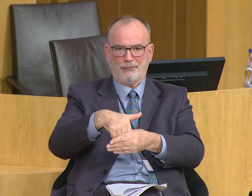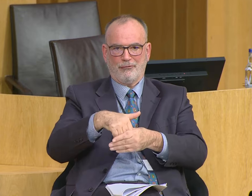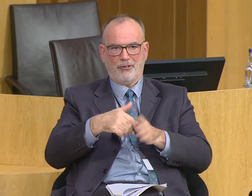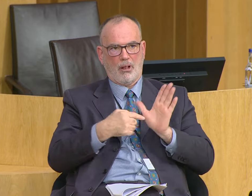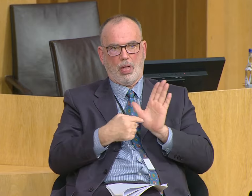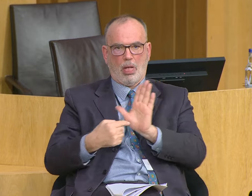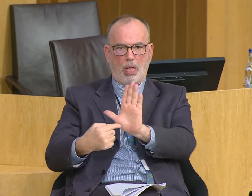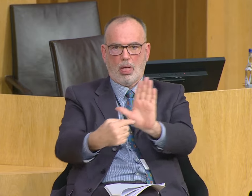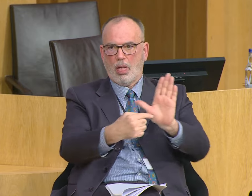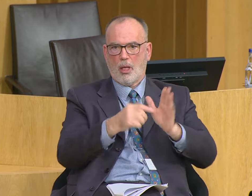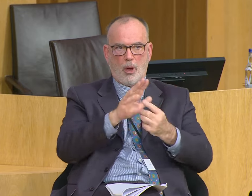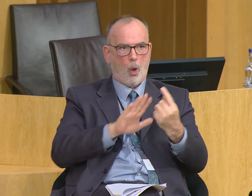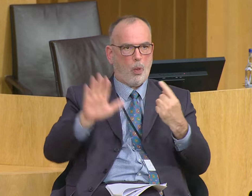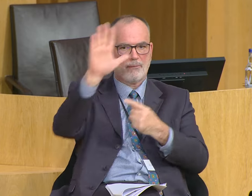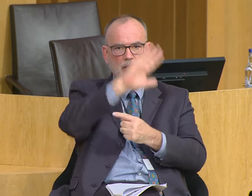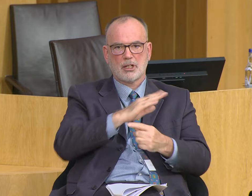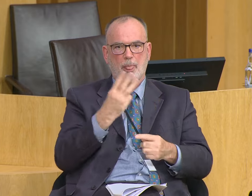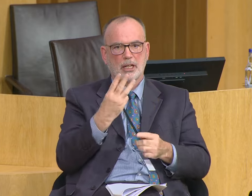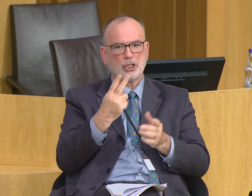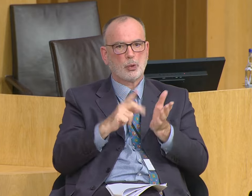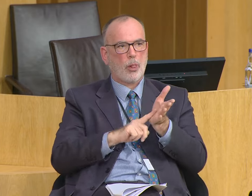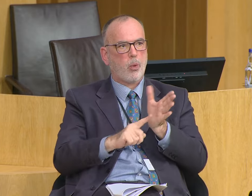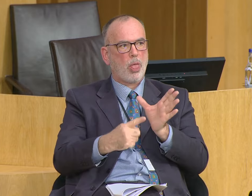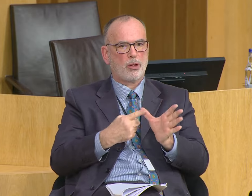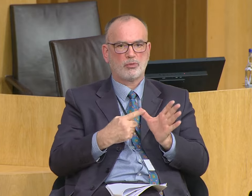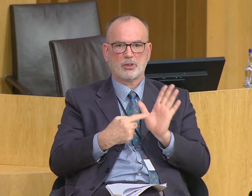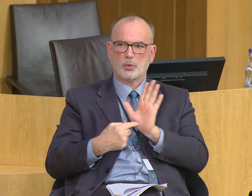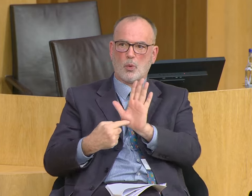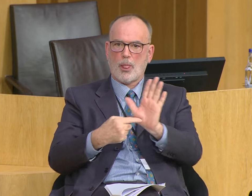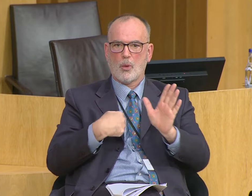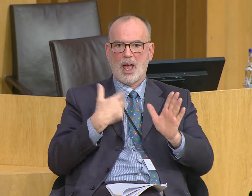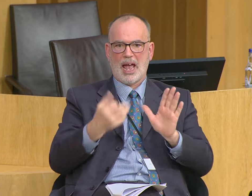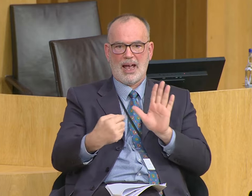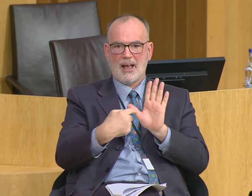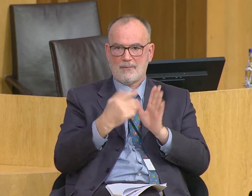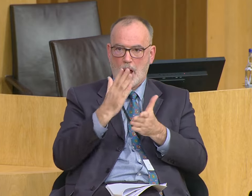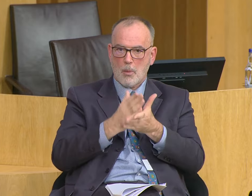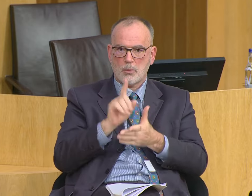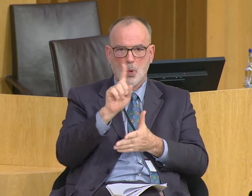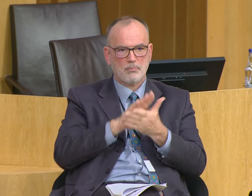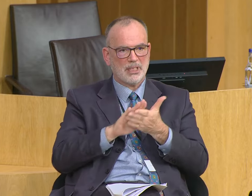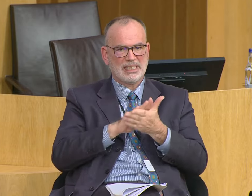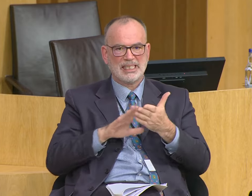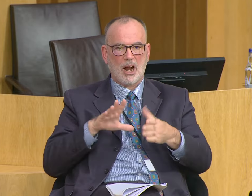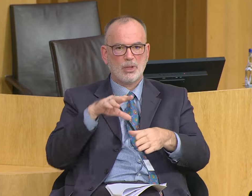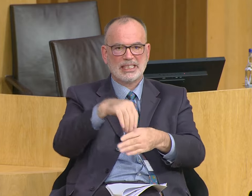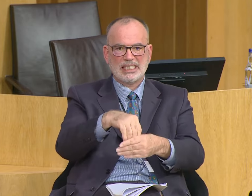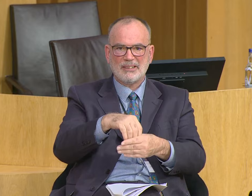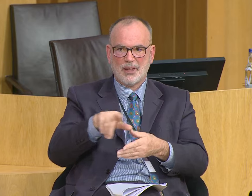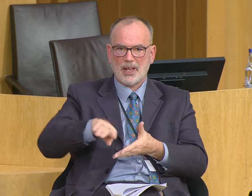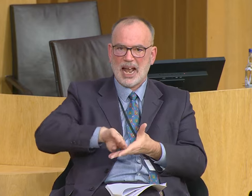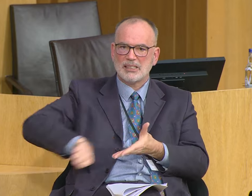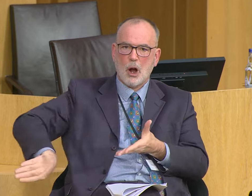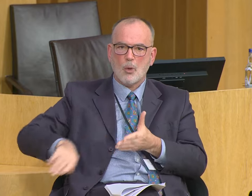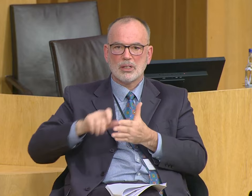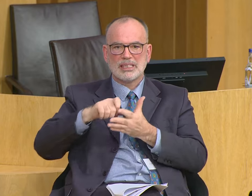really covered within the movement of making sure the taxis are accessible. Because we're at the minute, we do not have enough accessibility